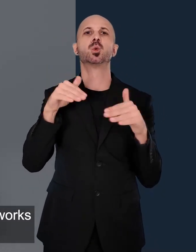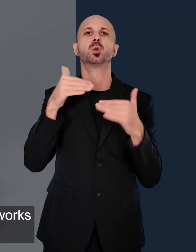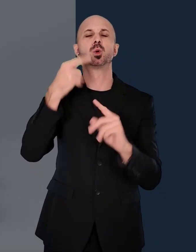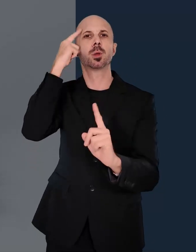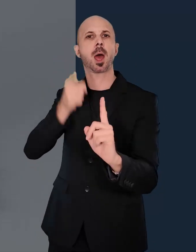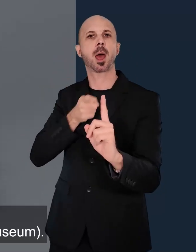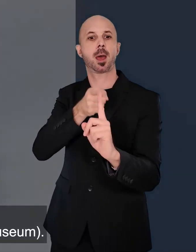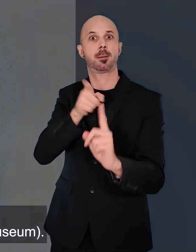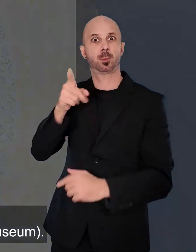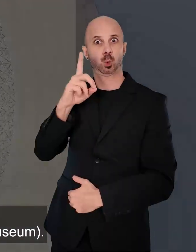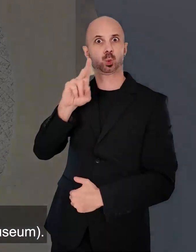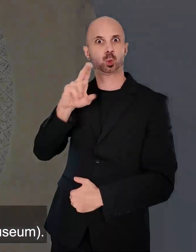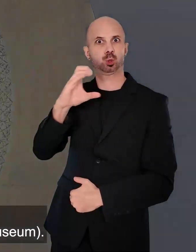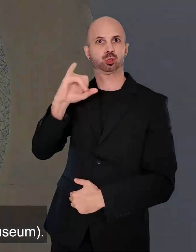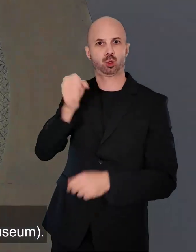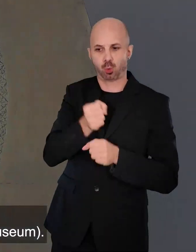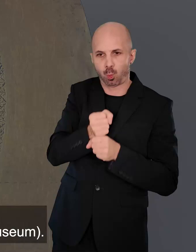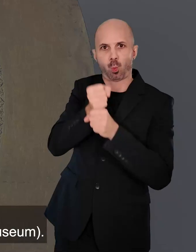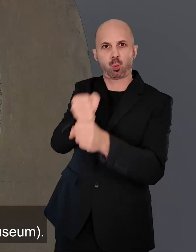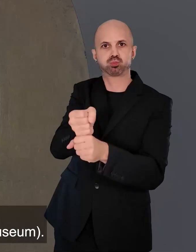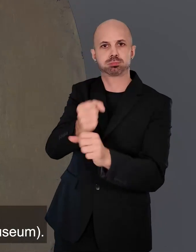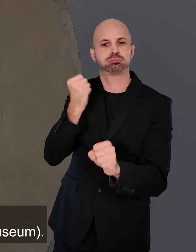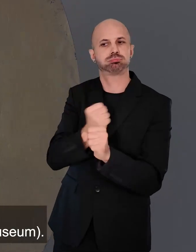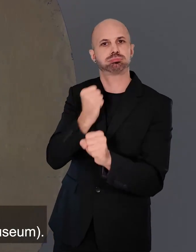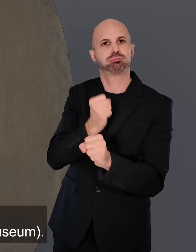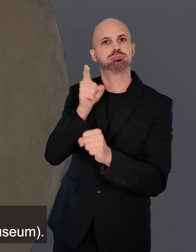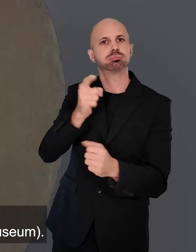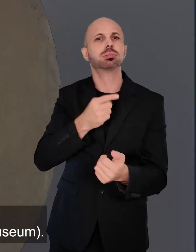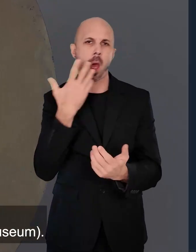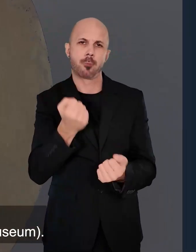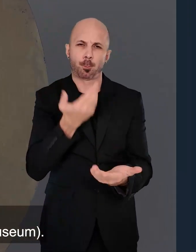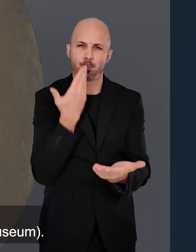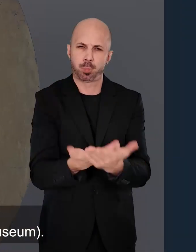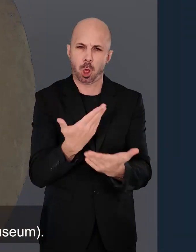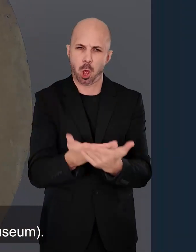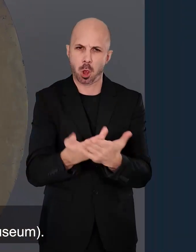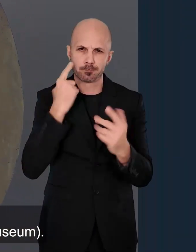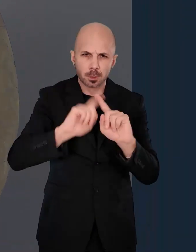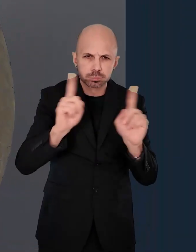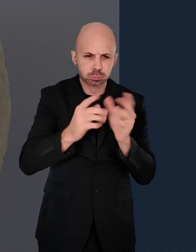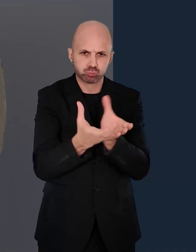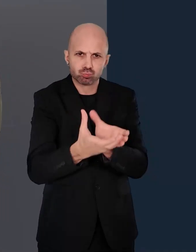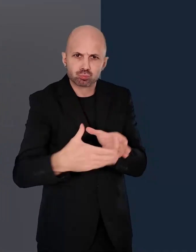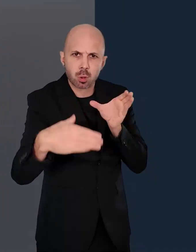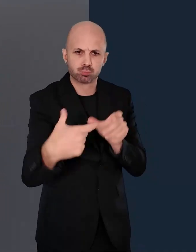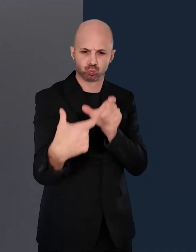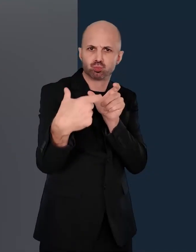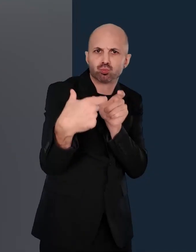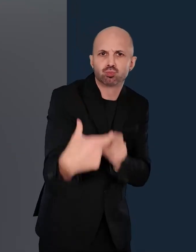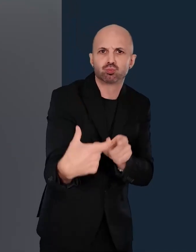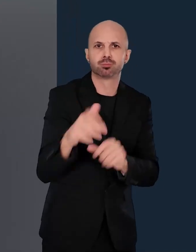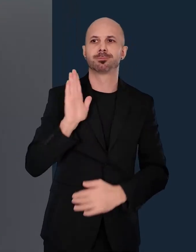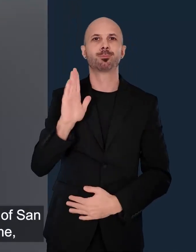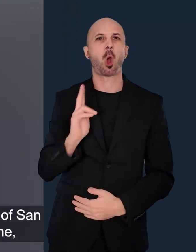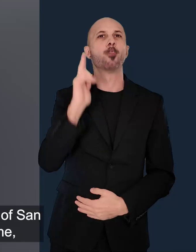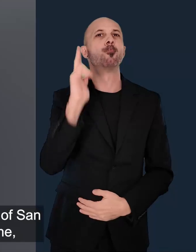the chalice and paten of Benedict XI, on display in room 5 of this museum. The